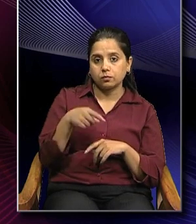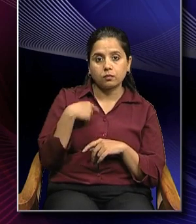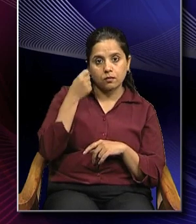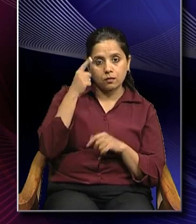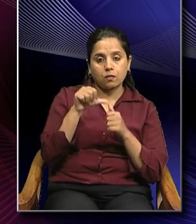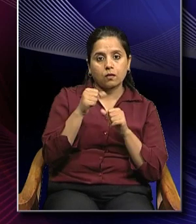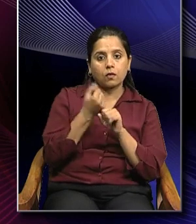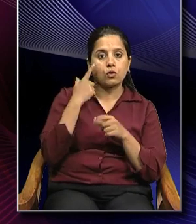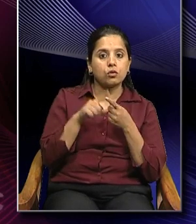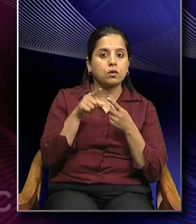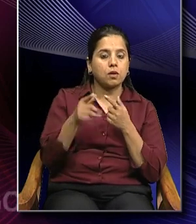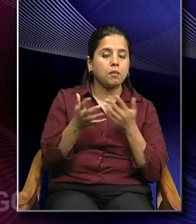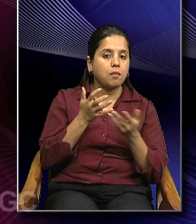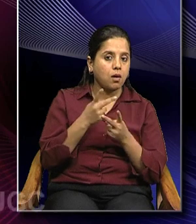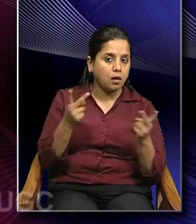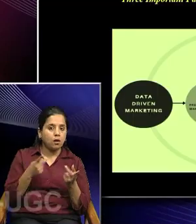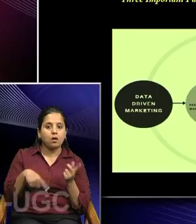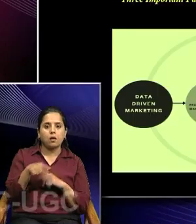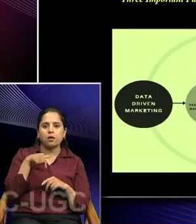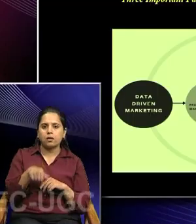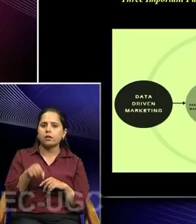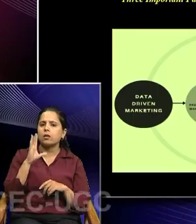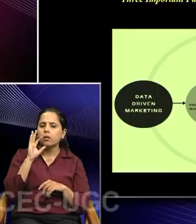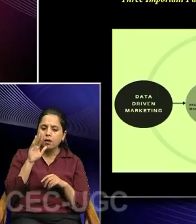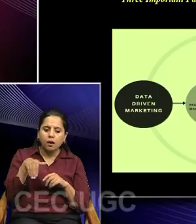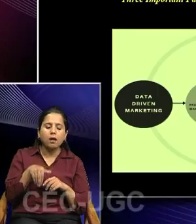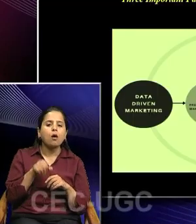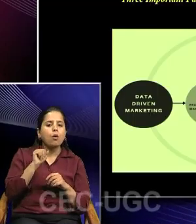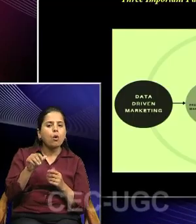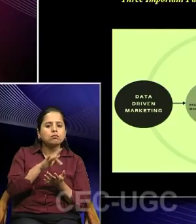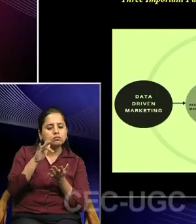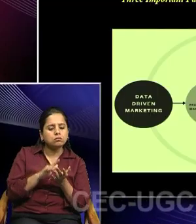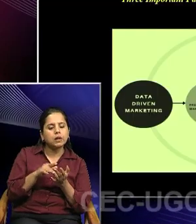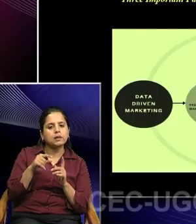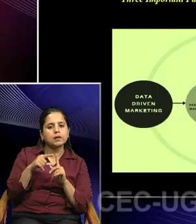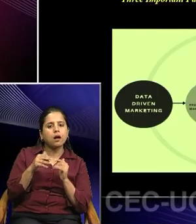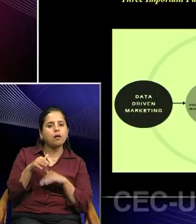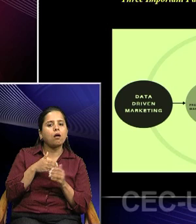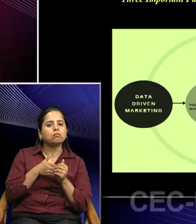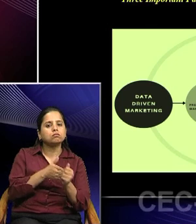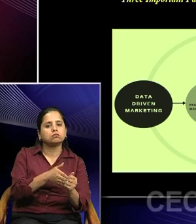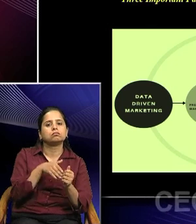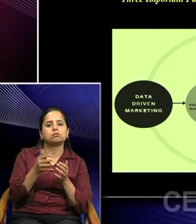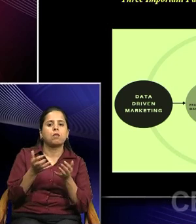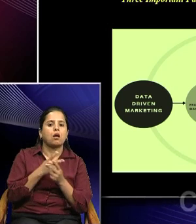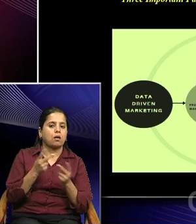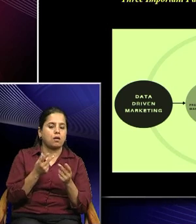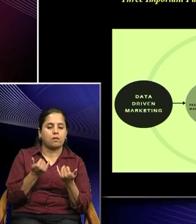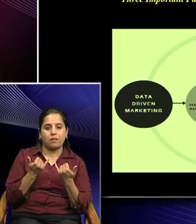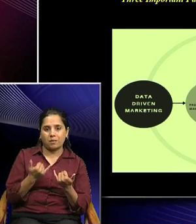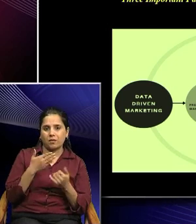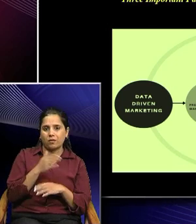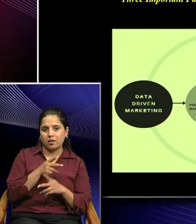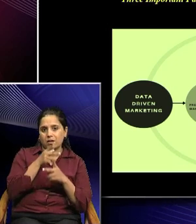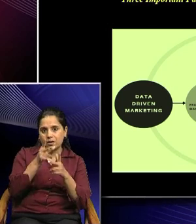agile marketing, it is at the core, what is there at the core? Data driven marketing is there. And as I told